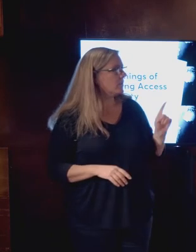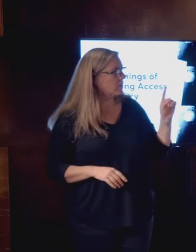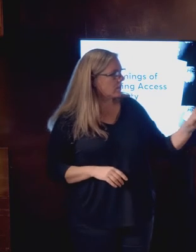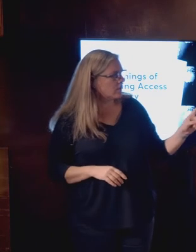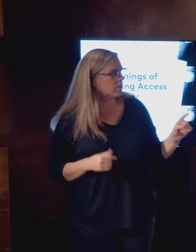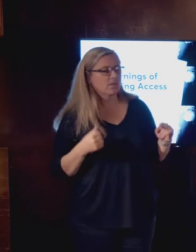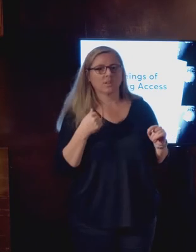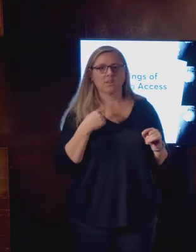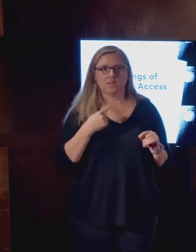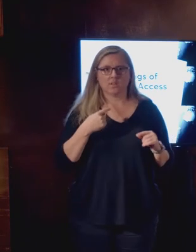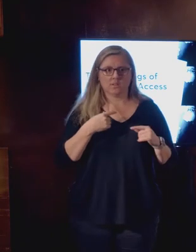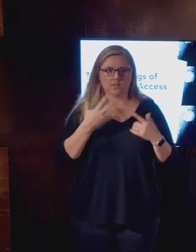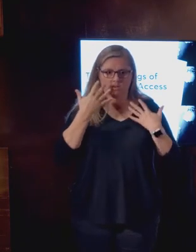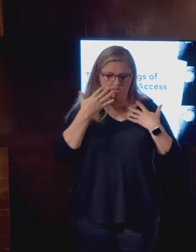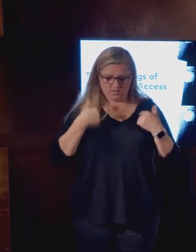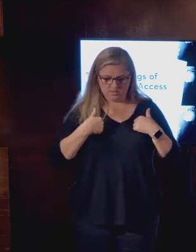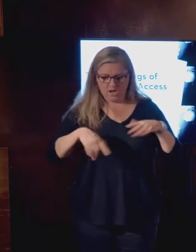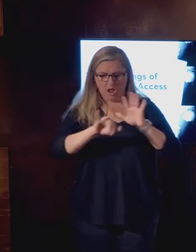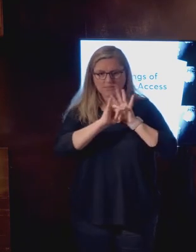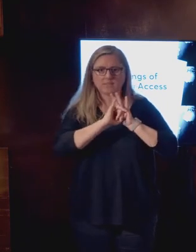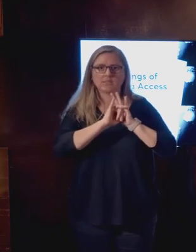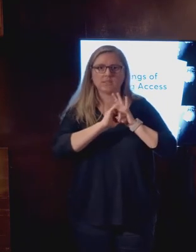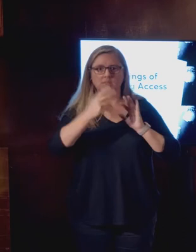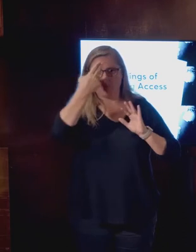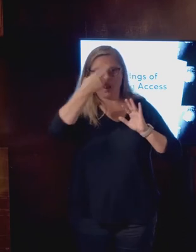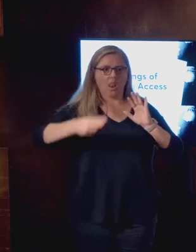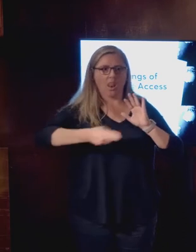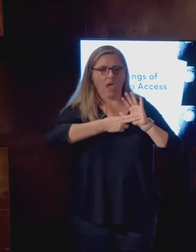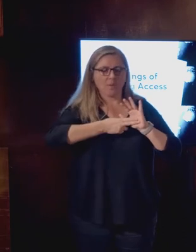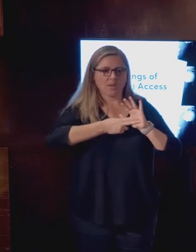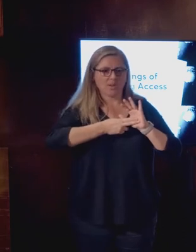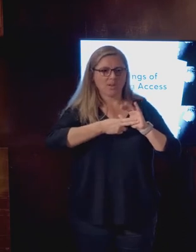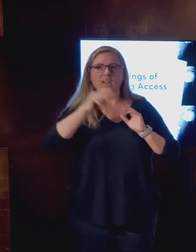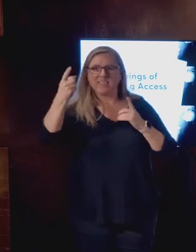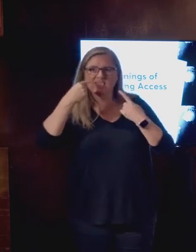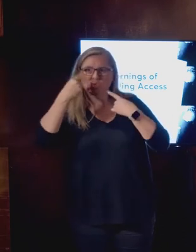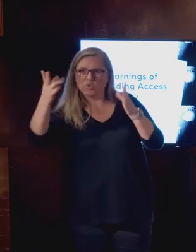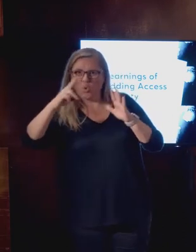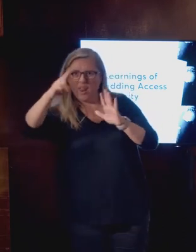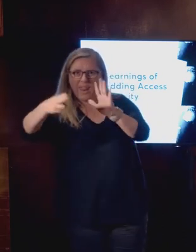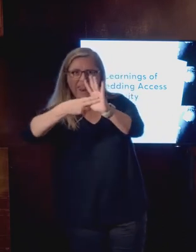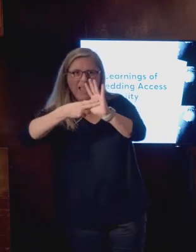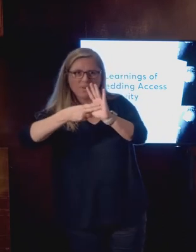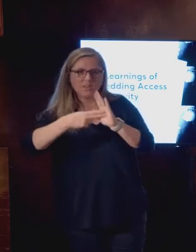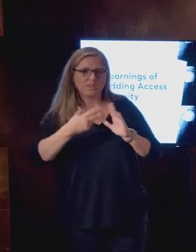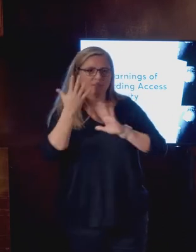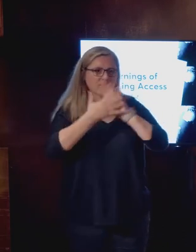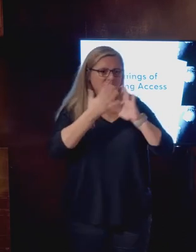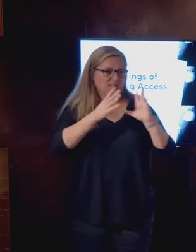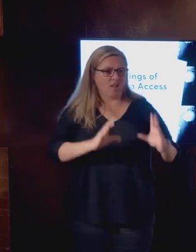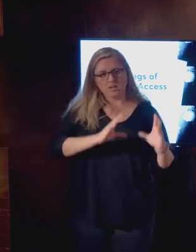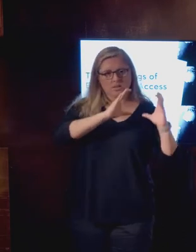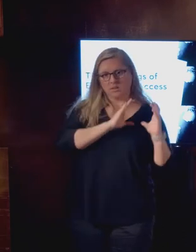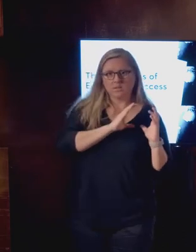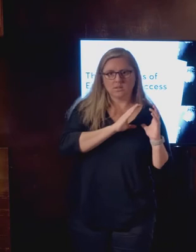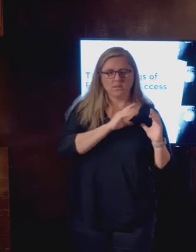when you identify as something and you label yourself as that and then your show gets labelled with that as well, it comes with this weighty context to it.